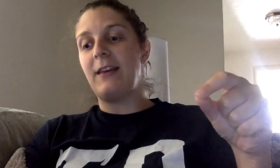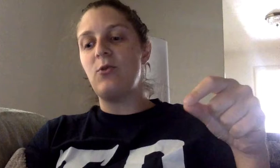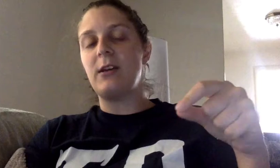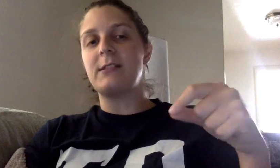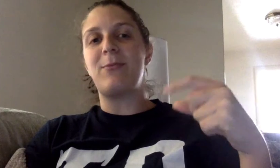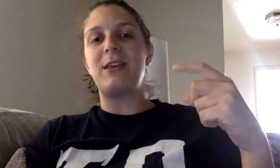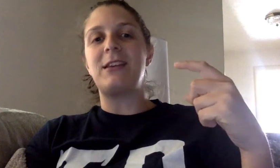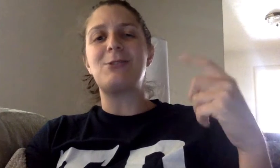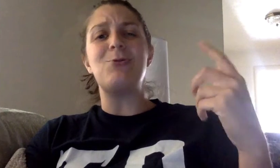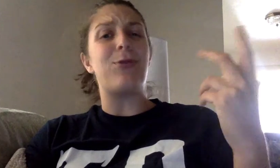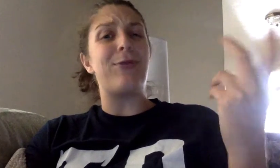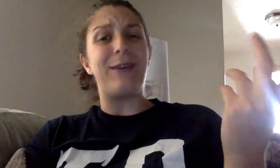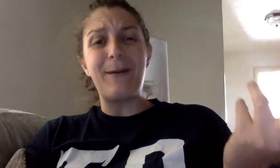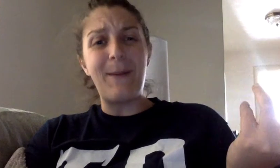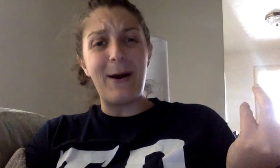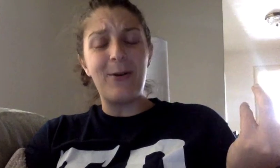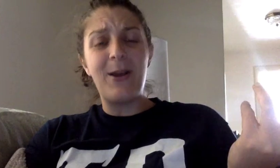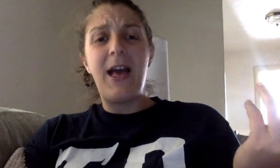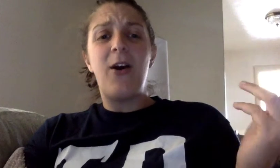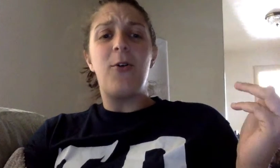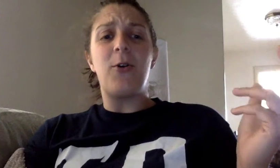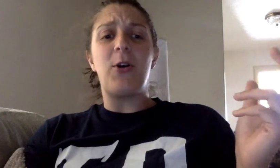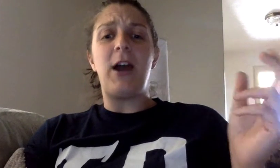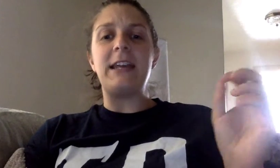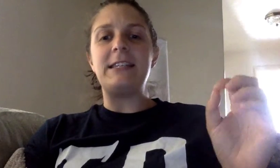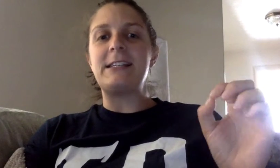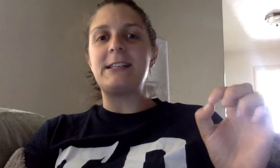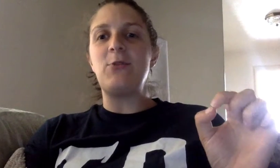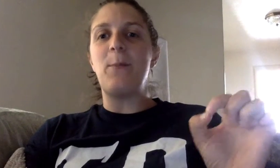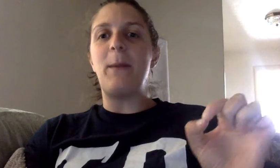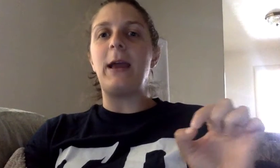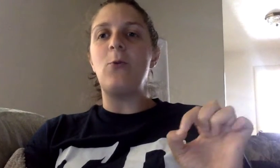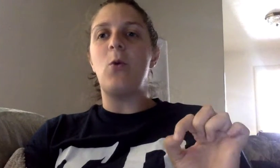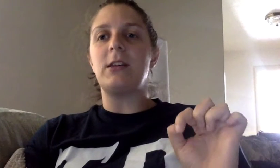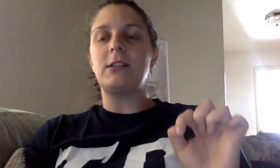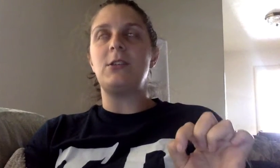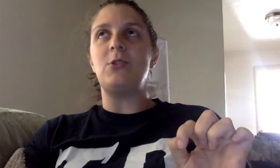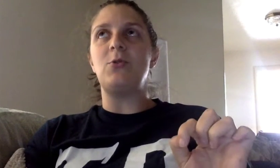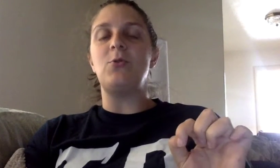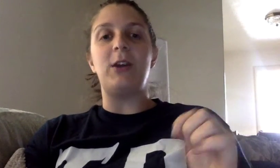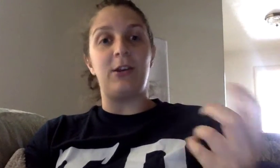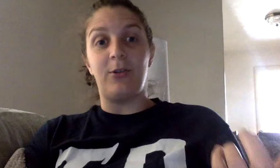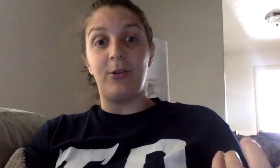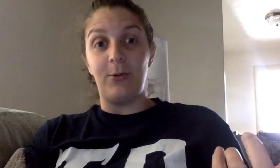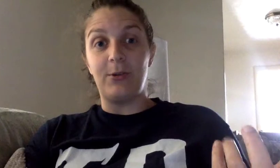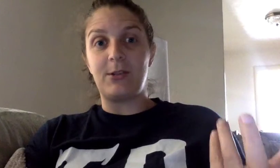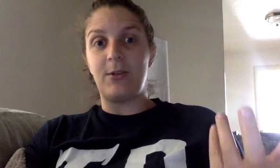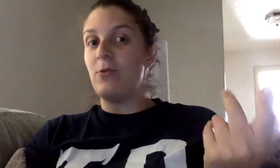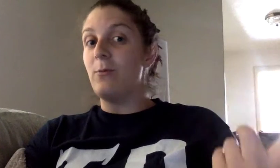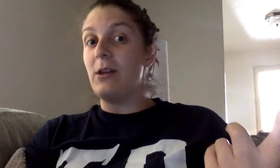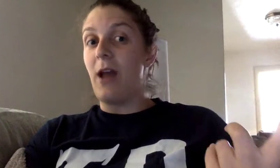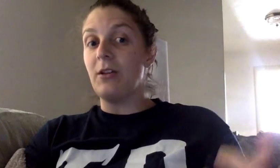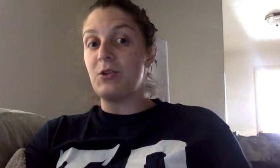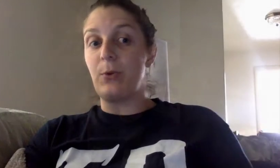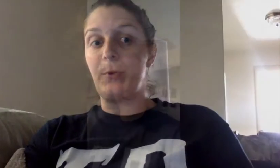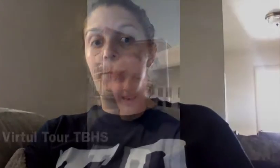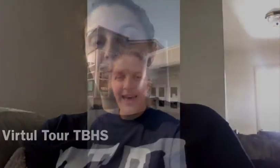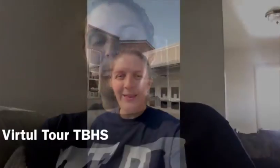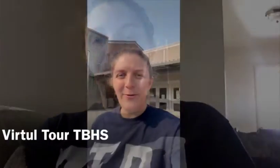give you guys some things to think about or ideas that you might want to include so that you can be knowledgeable. Hello